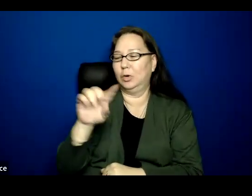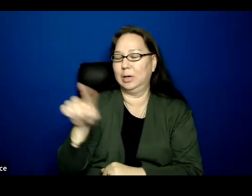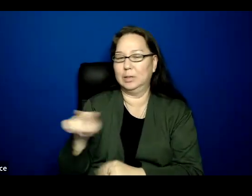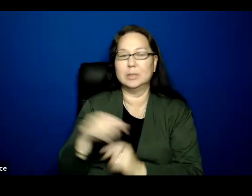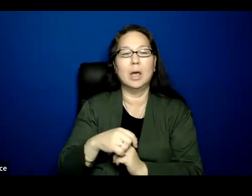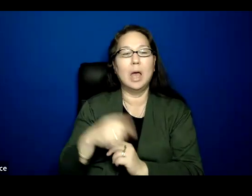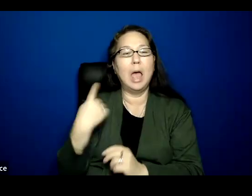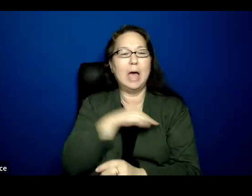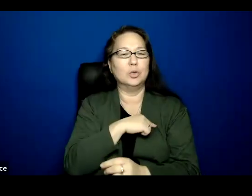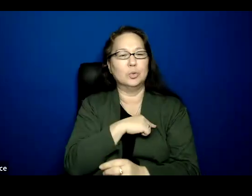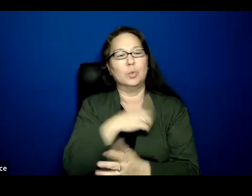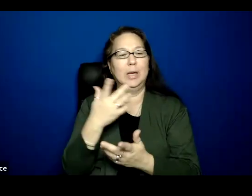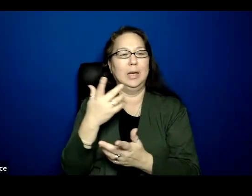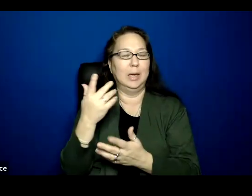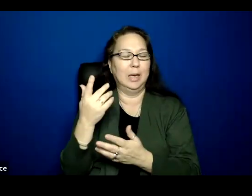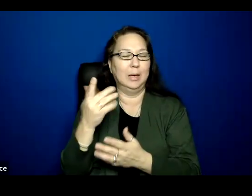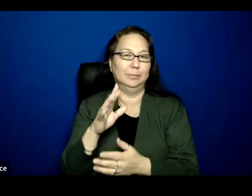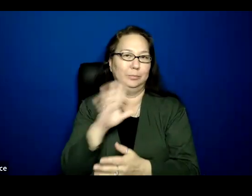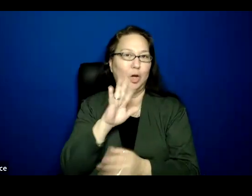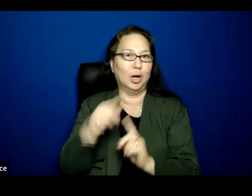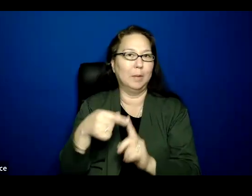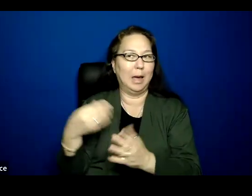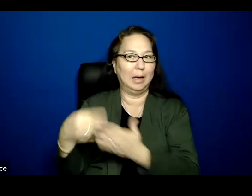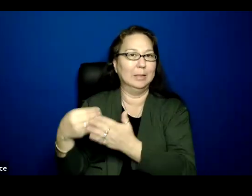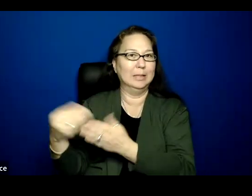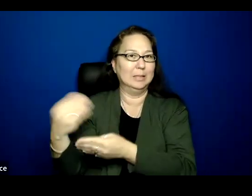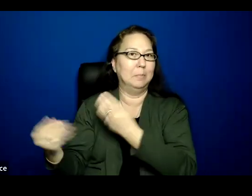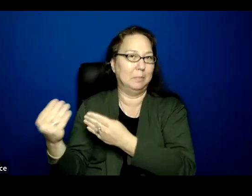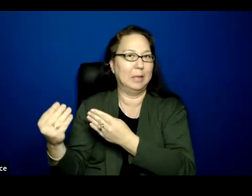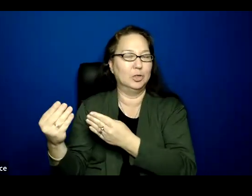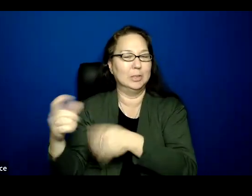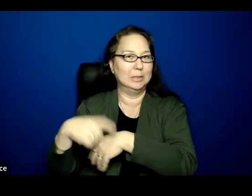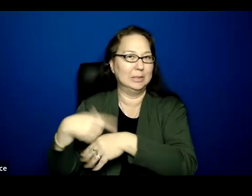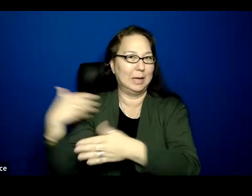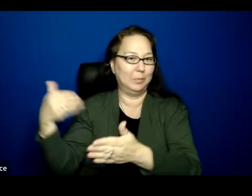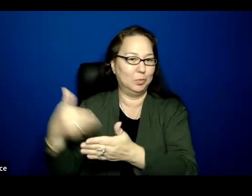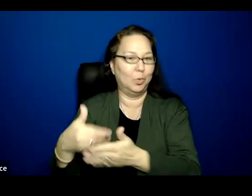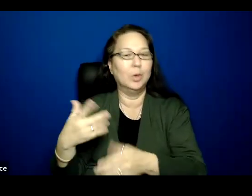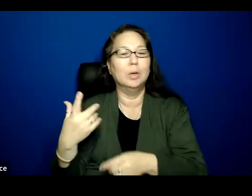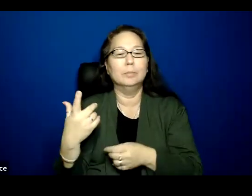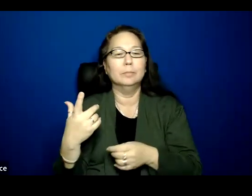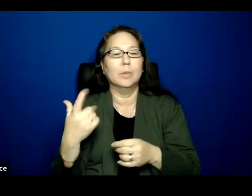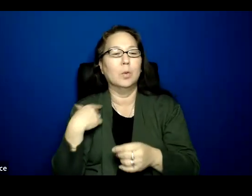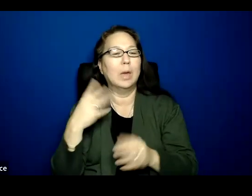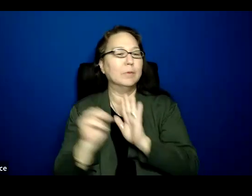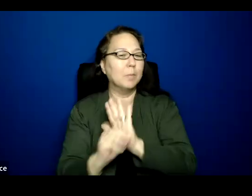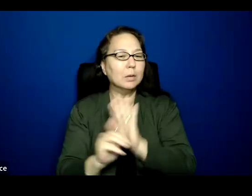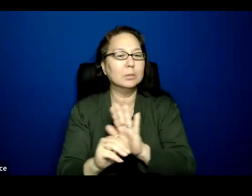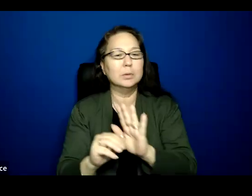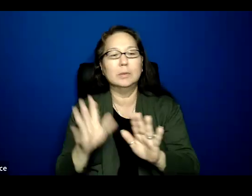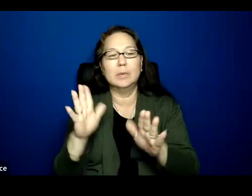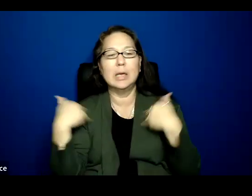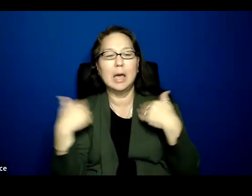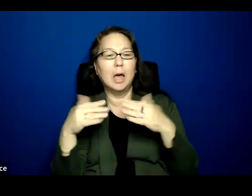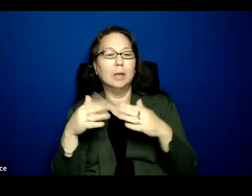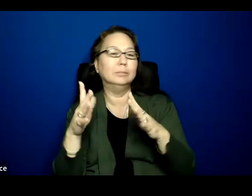that we have modeled this plan, particularly for young folks with disabilities. But I'm happy to see some progress,